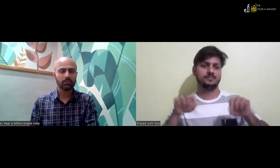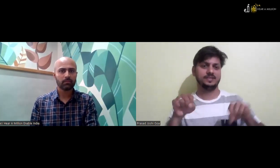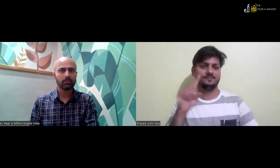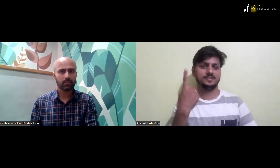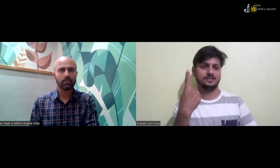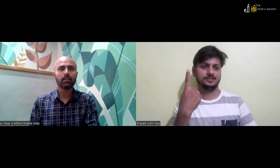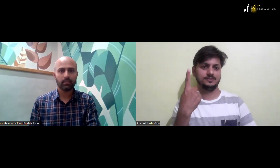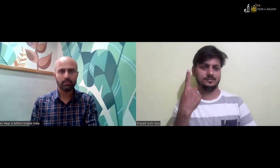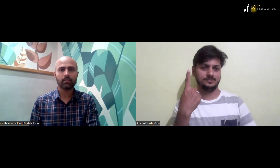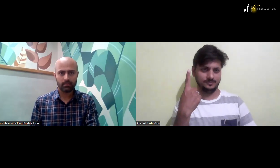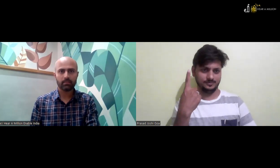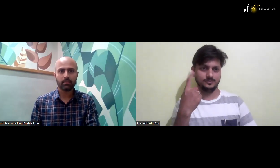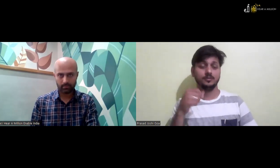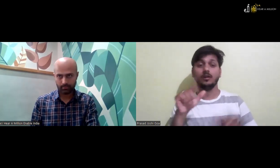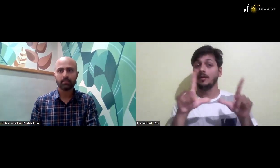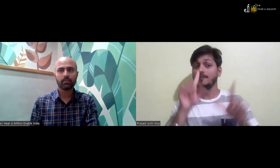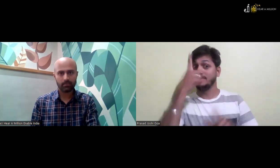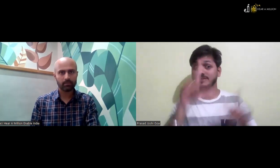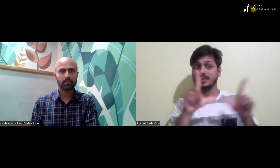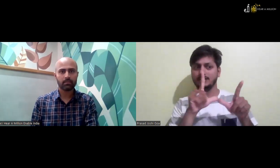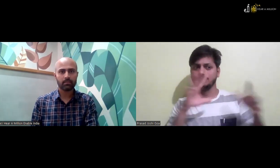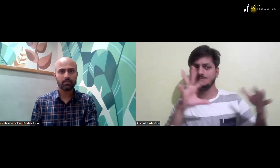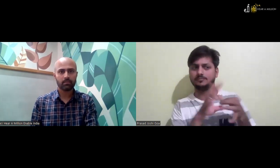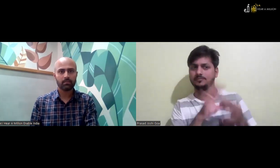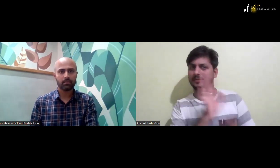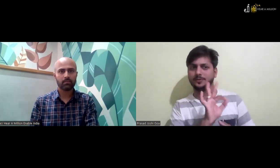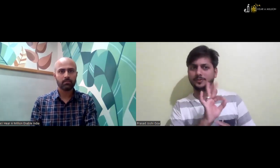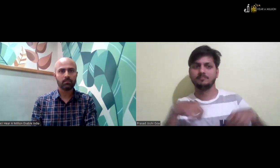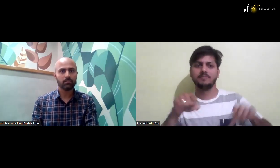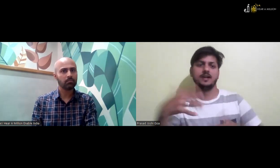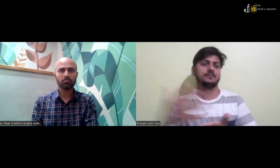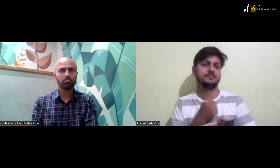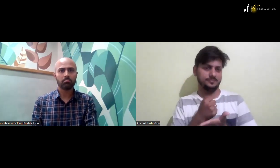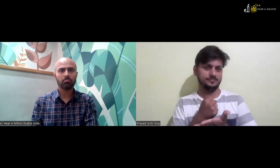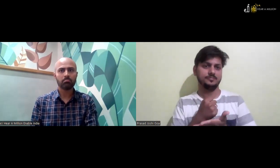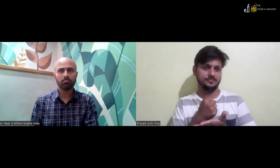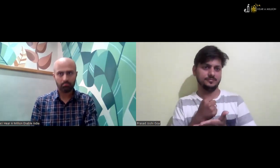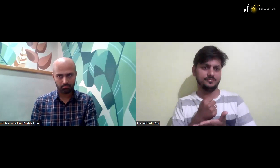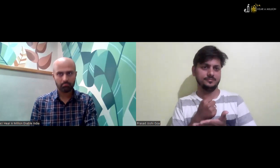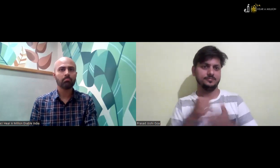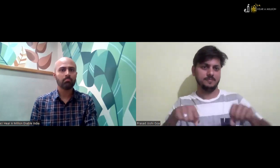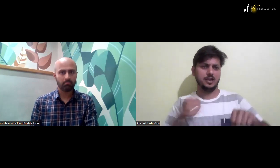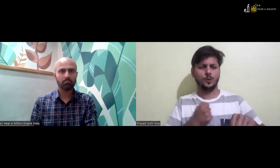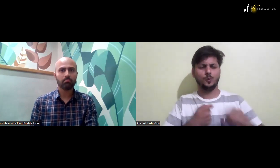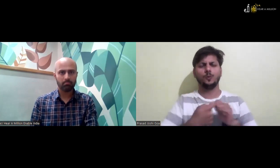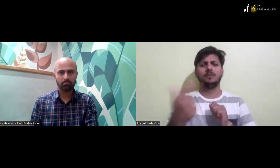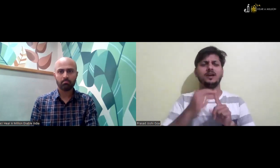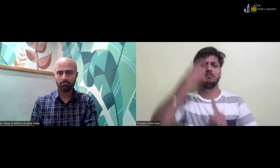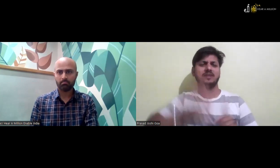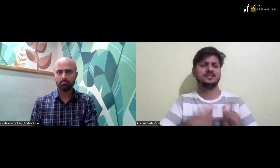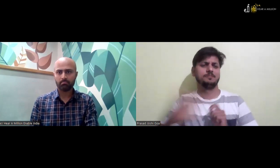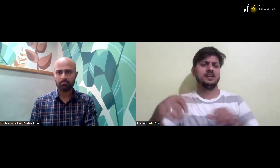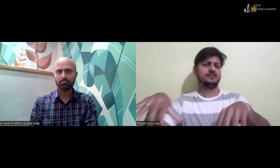Sure. So first of all, I got the my vehicle. I got my bike